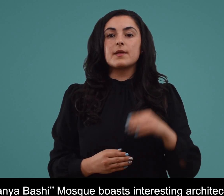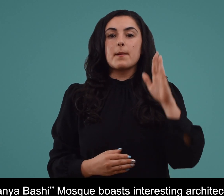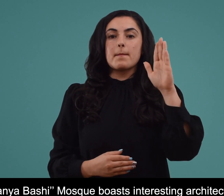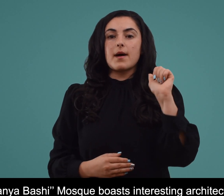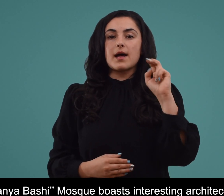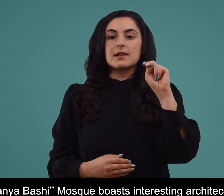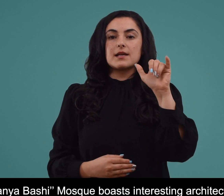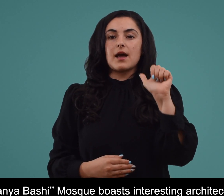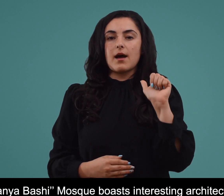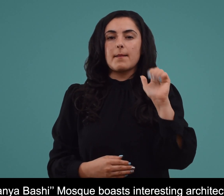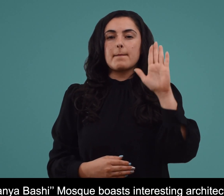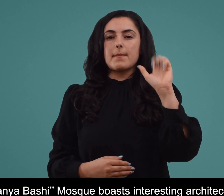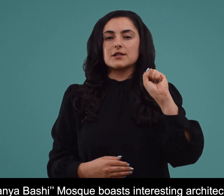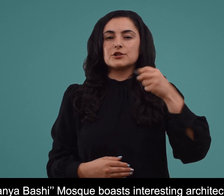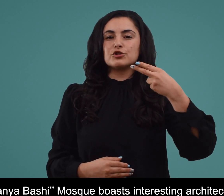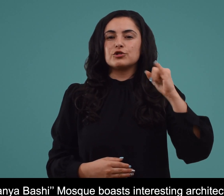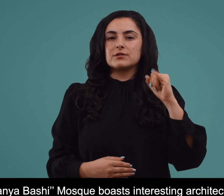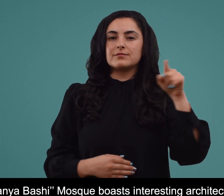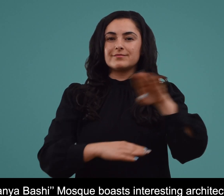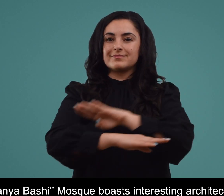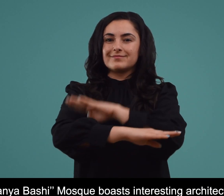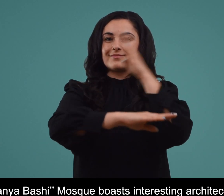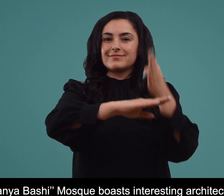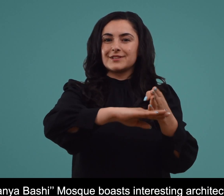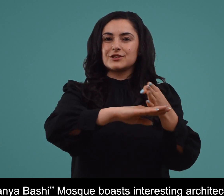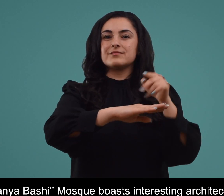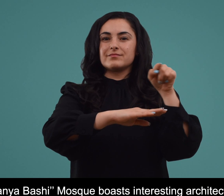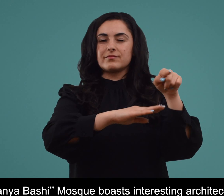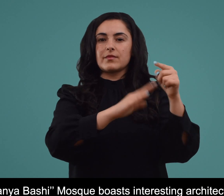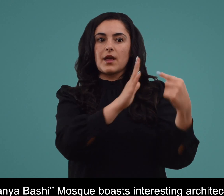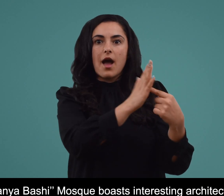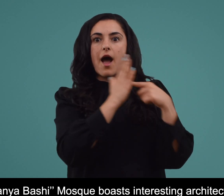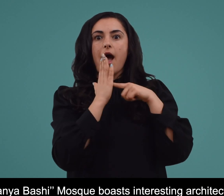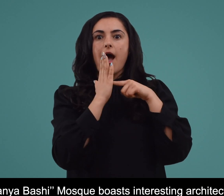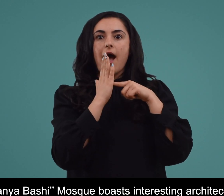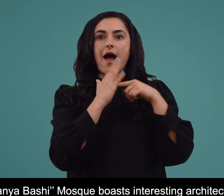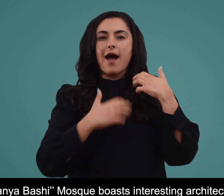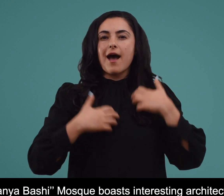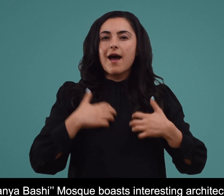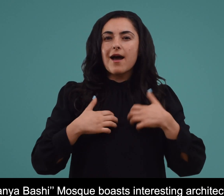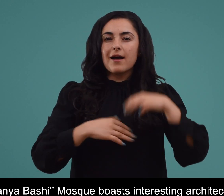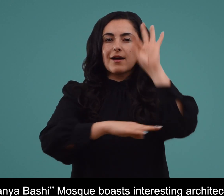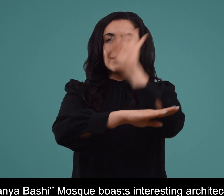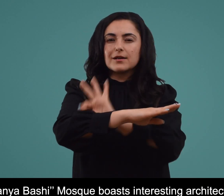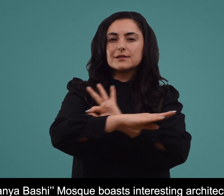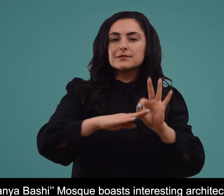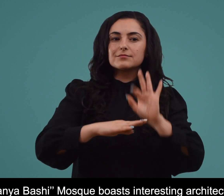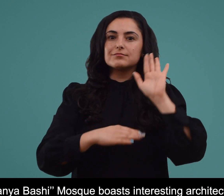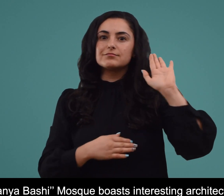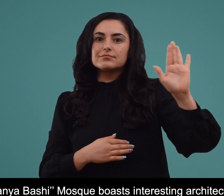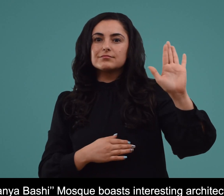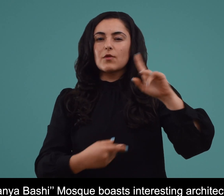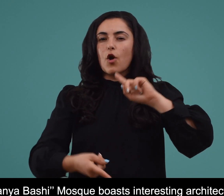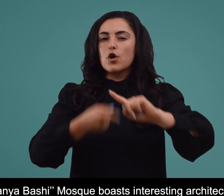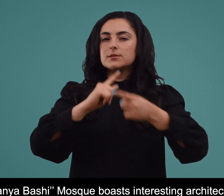Banya Bashi Mosque boasts interesting architecture typical for the Ottoman architectural style of